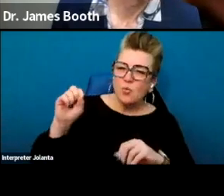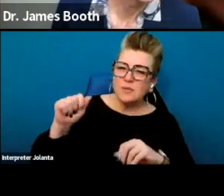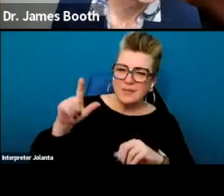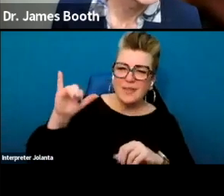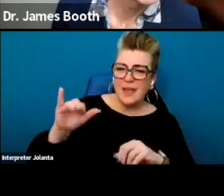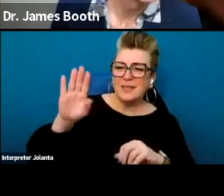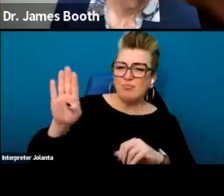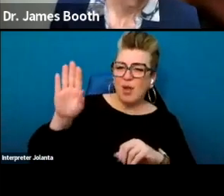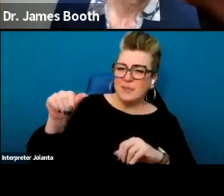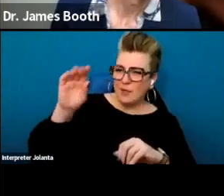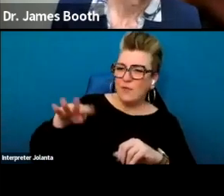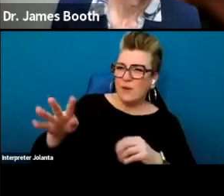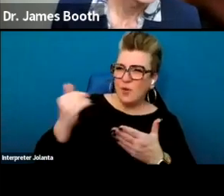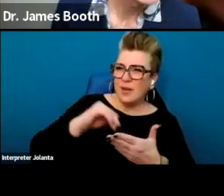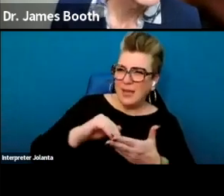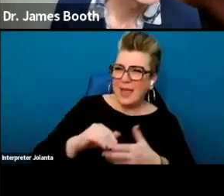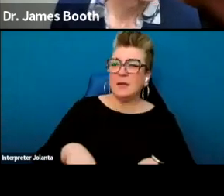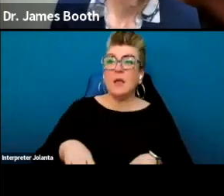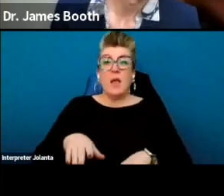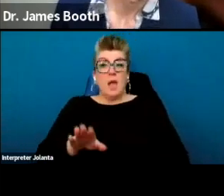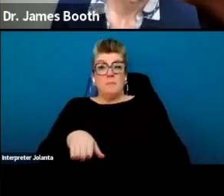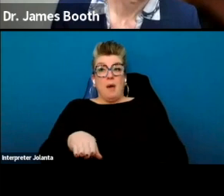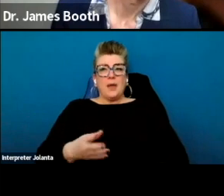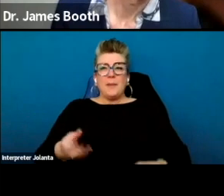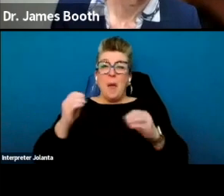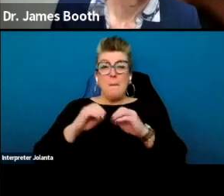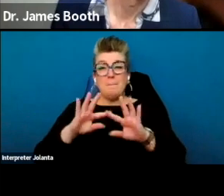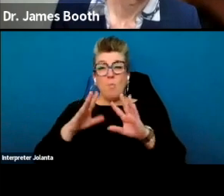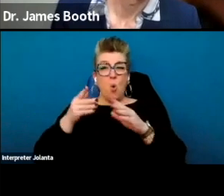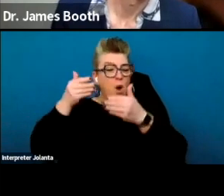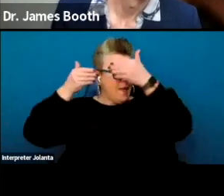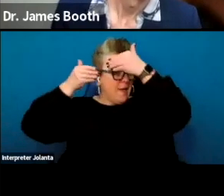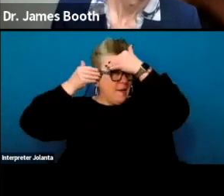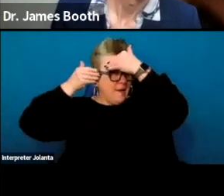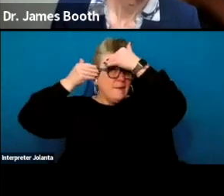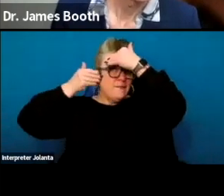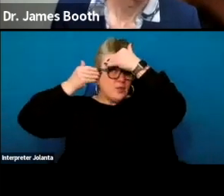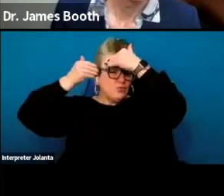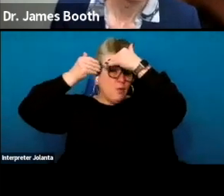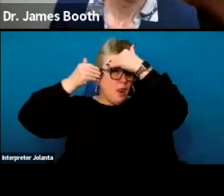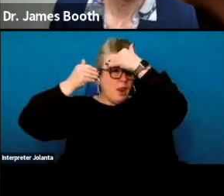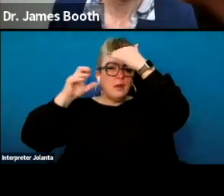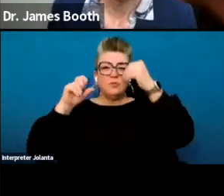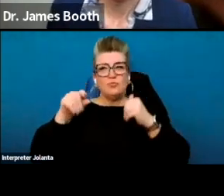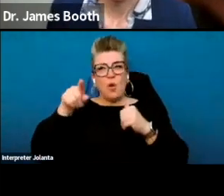area 44. This is more ventral frontal cortex. So this is Brodmann's area 45